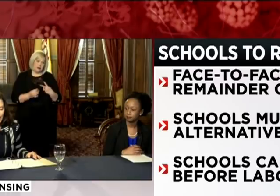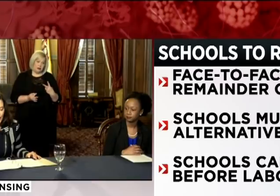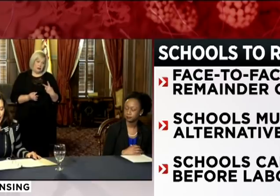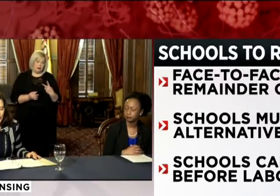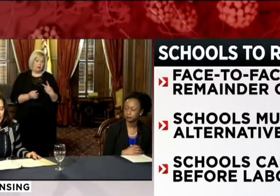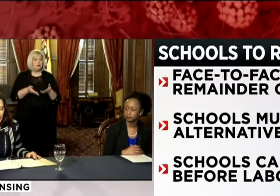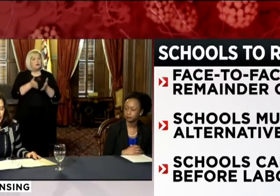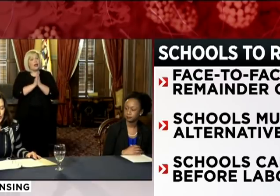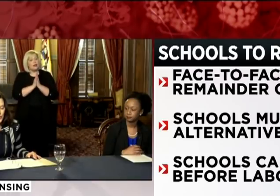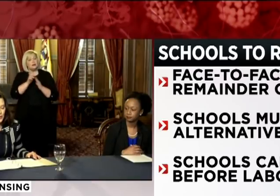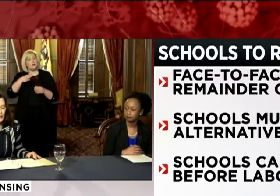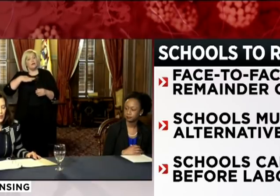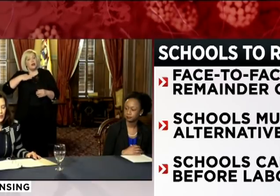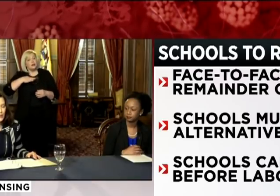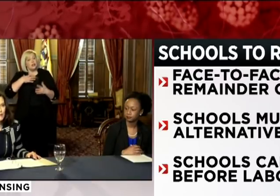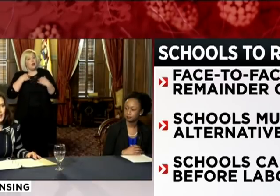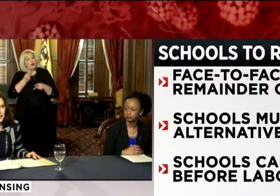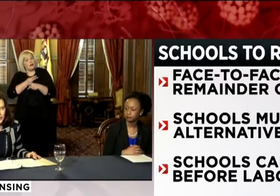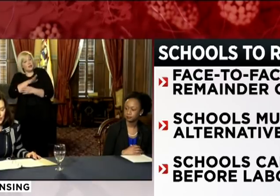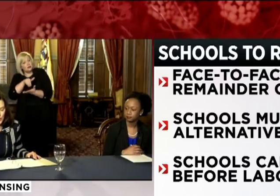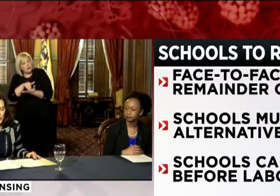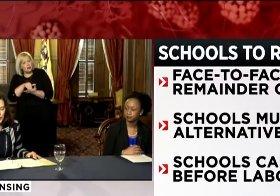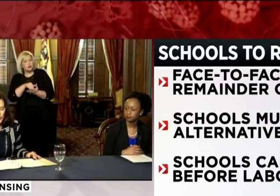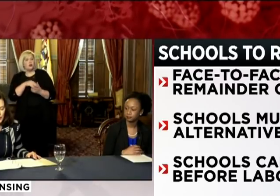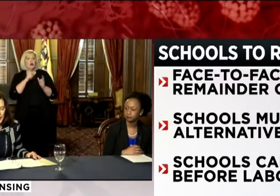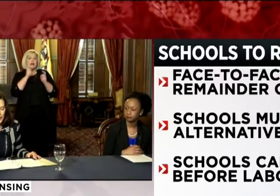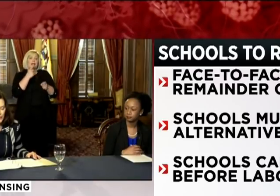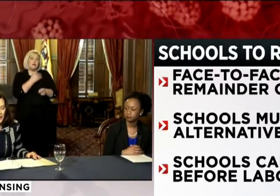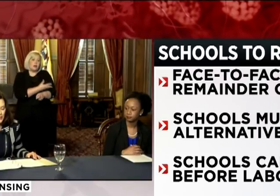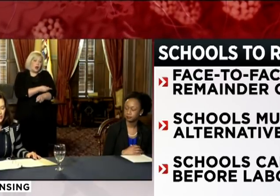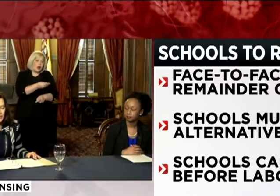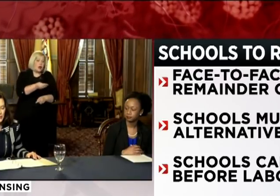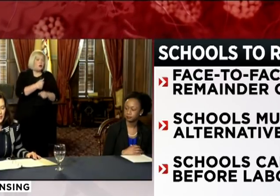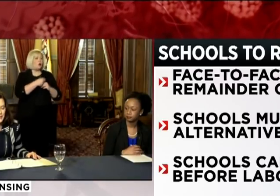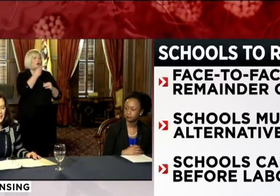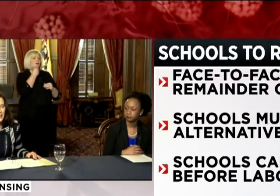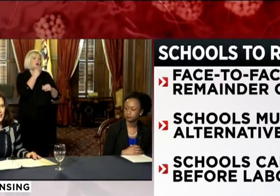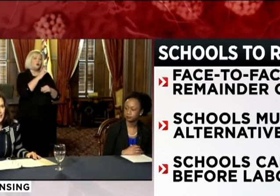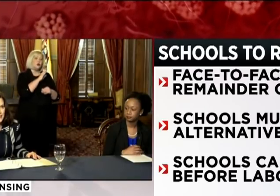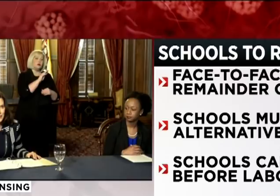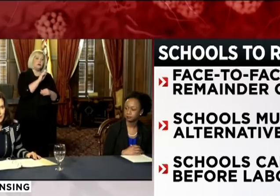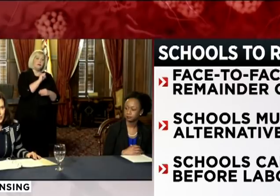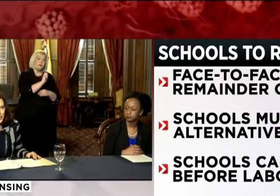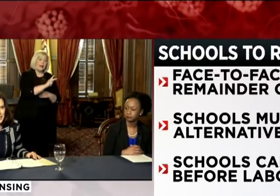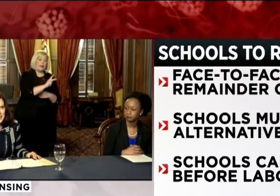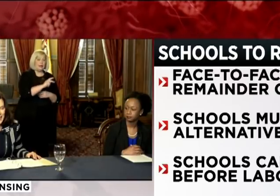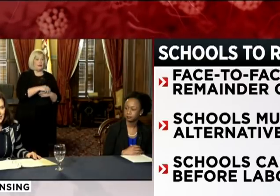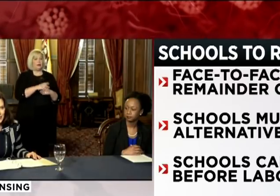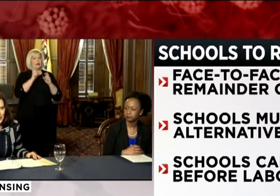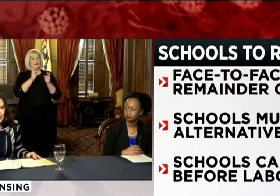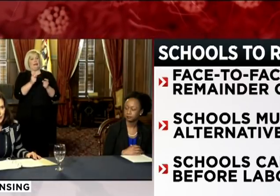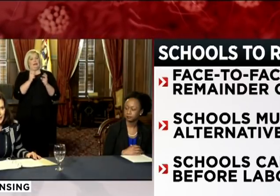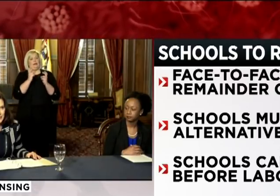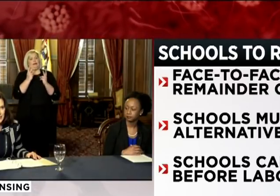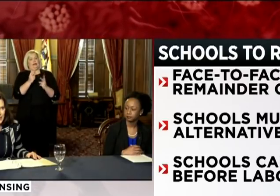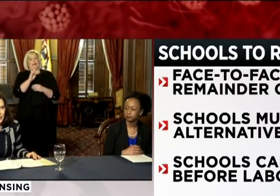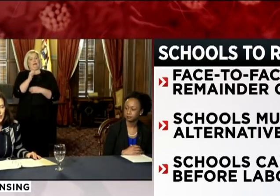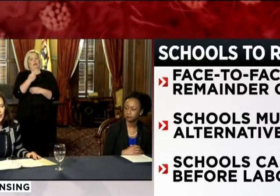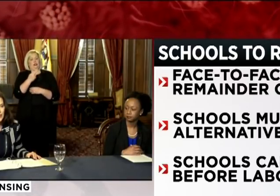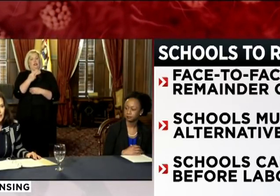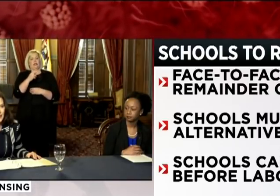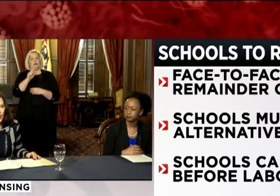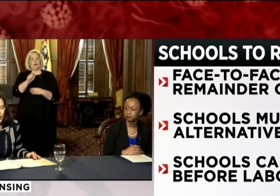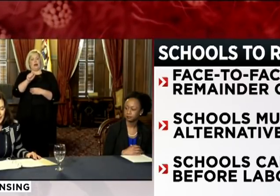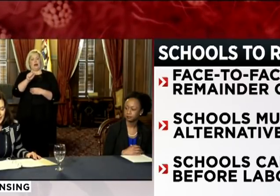volunteer in healthcare centers or donate blood or money to their local food bank or medical supplies, visit